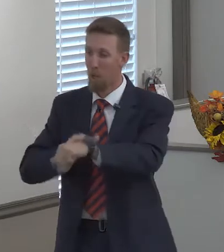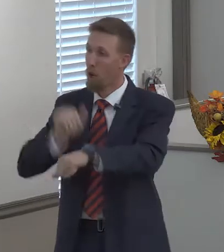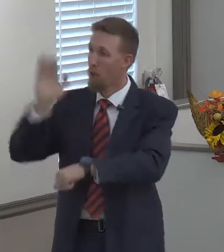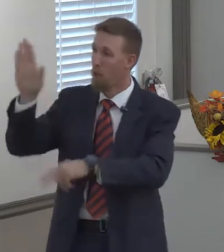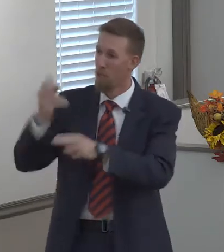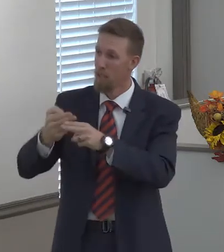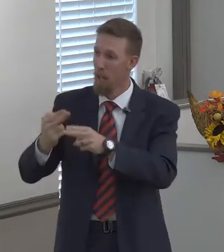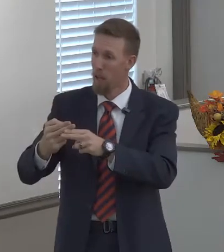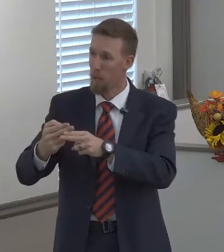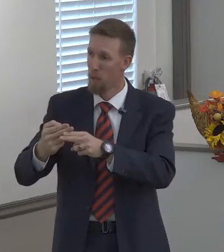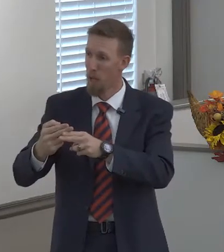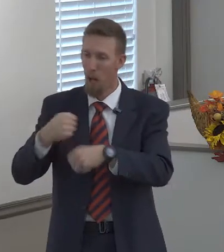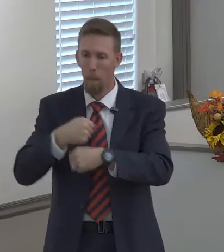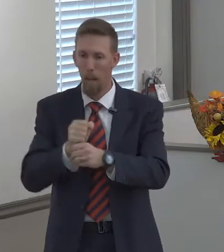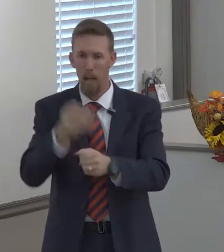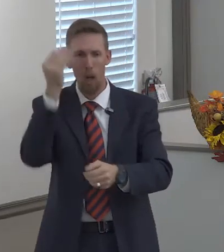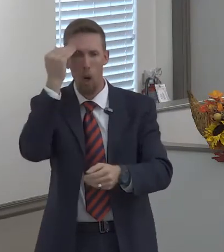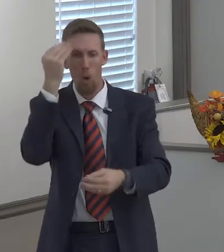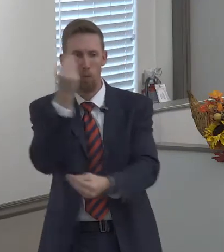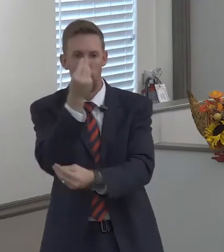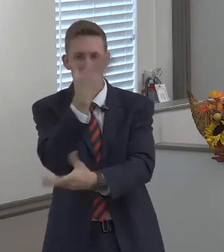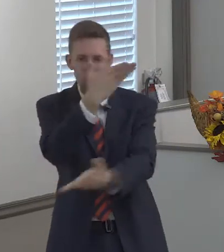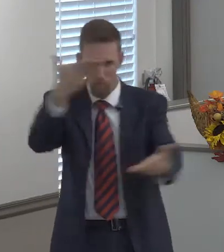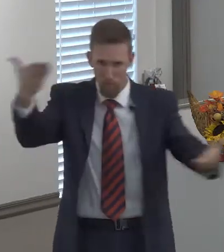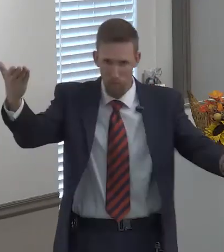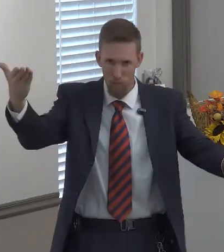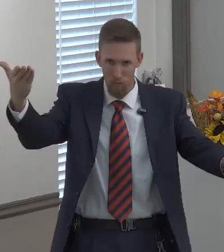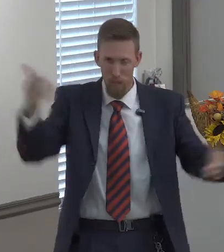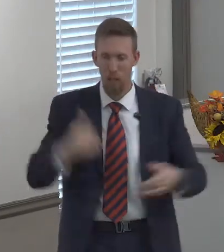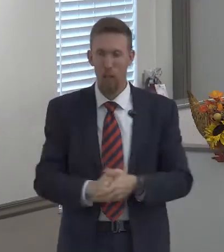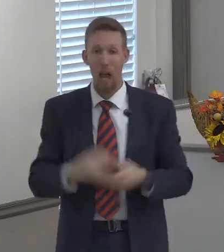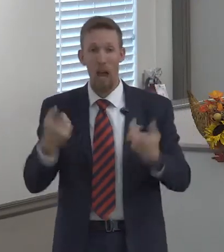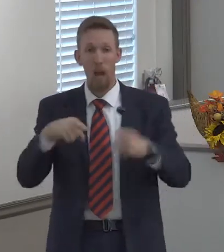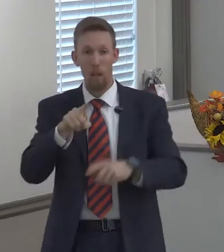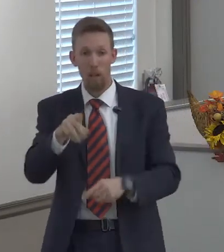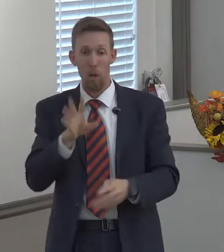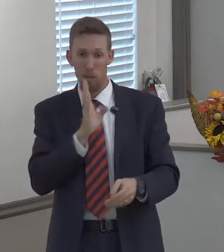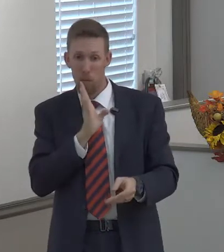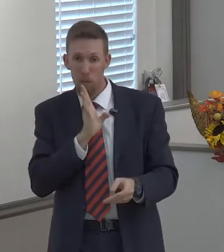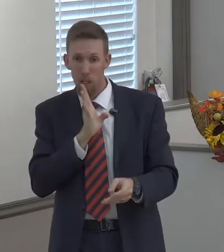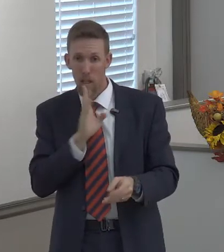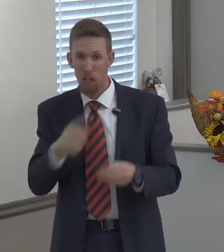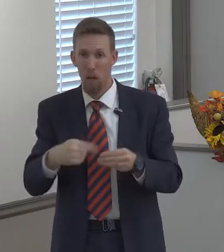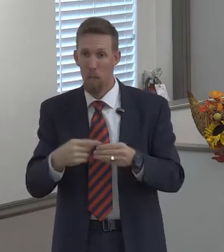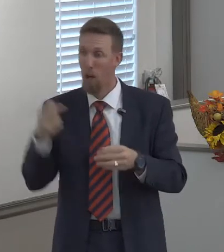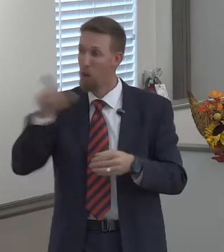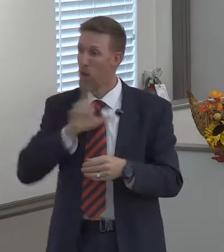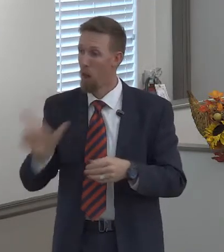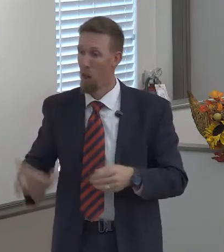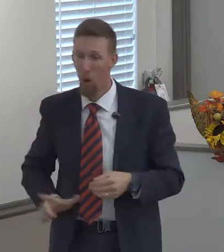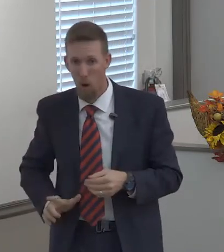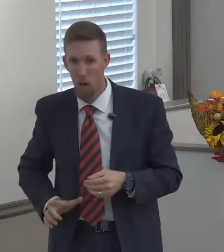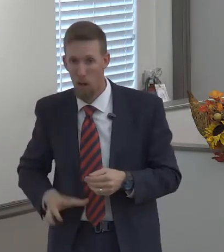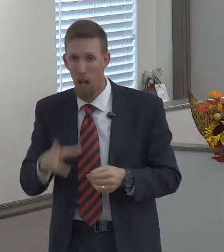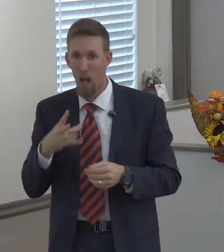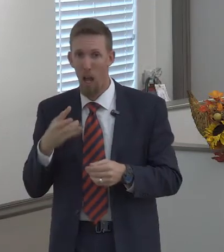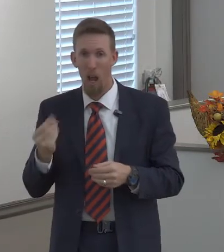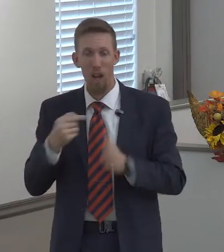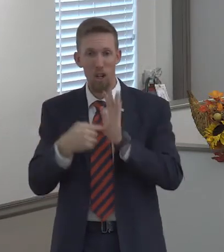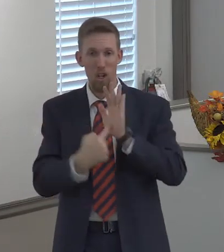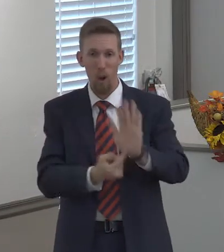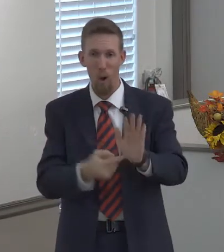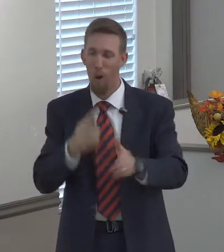unto God and the Father in the name of our Lord Jesus Christ." So, but how are we to express